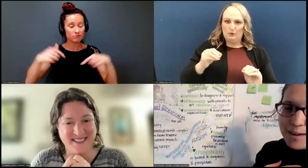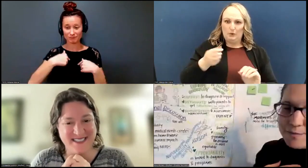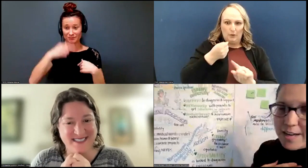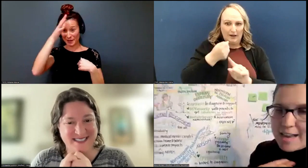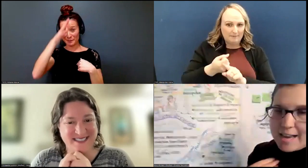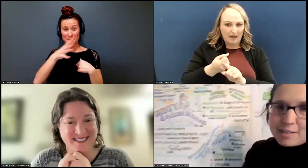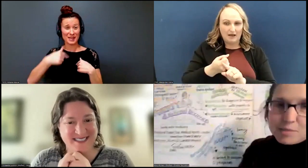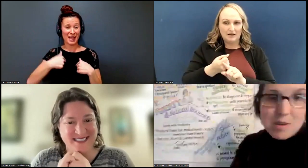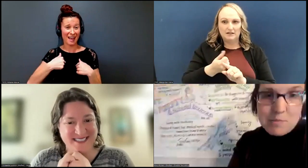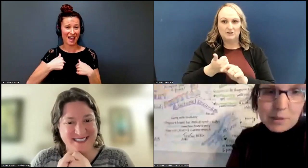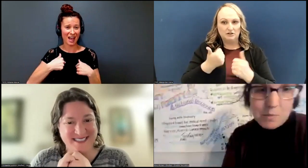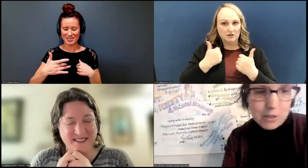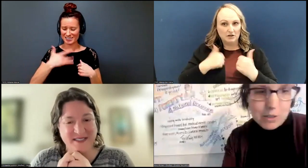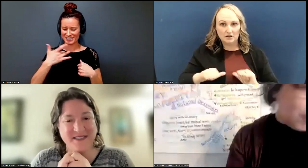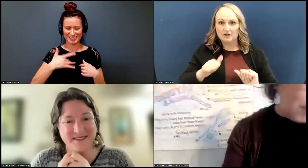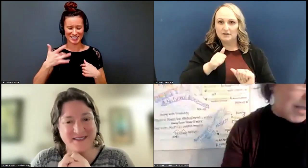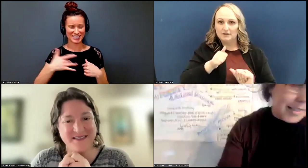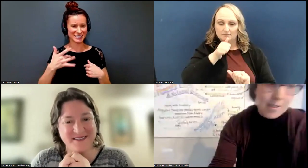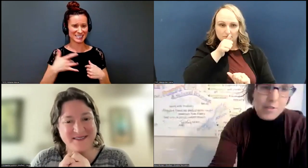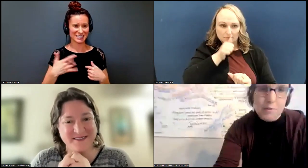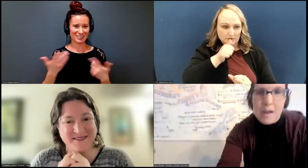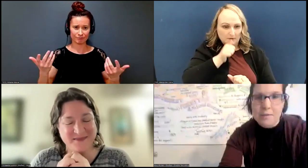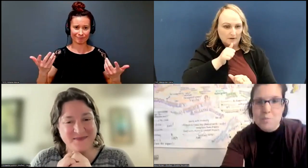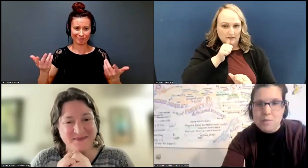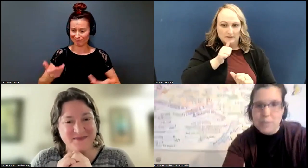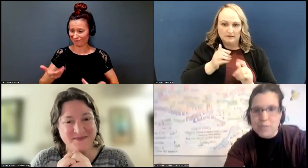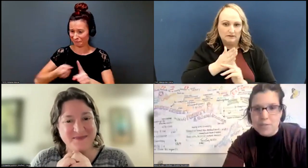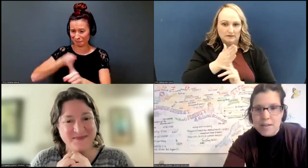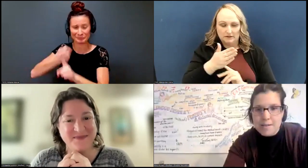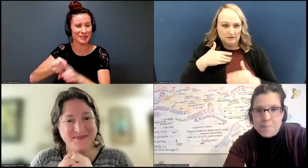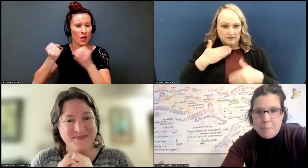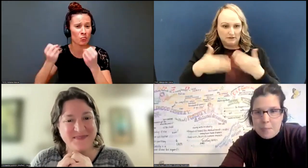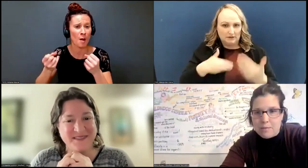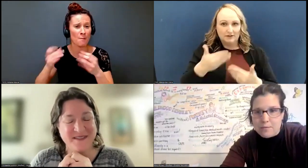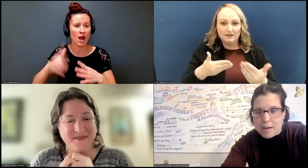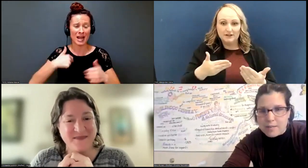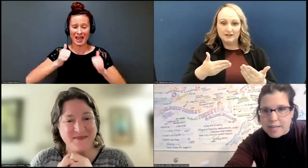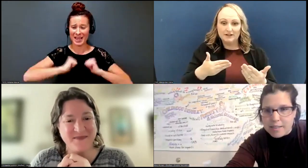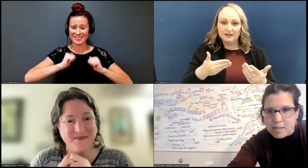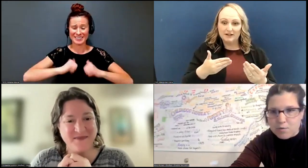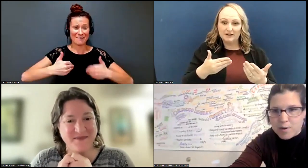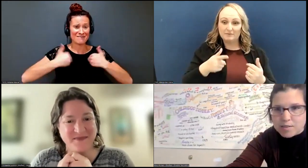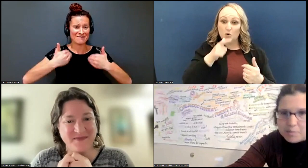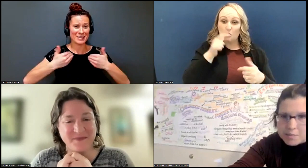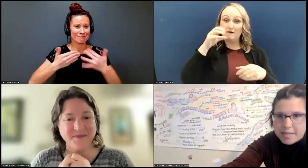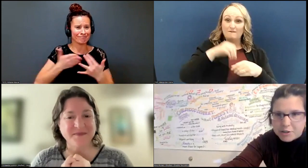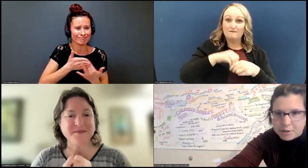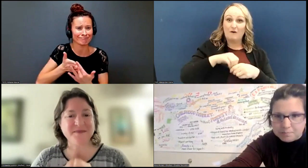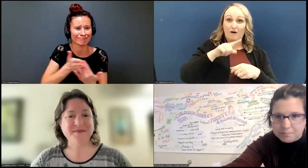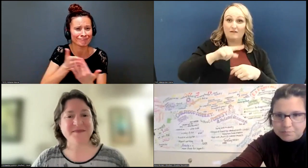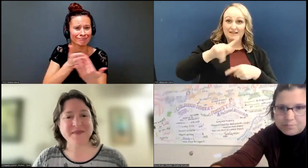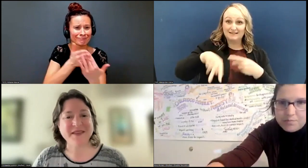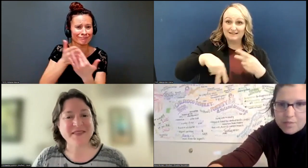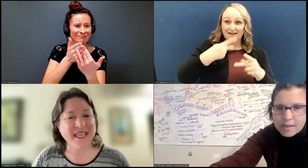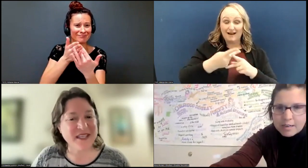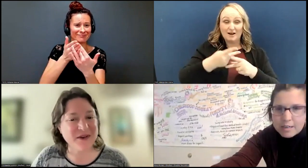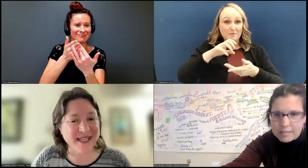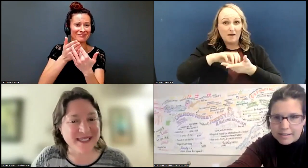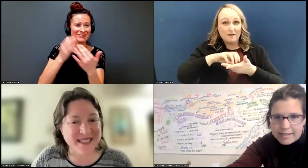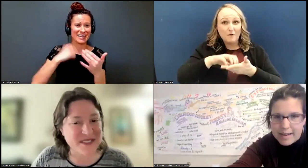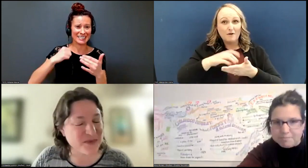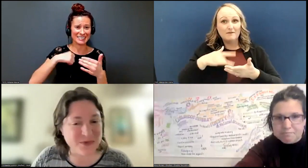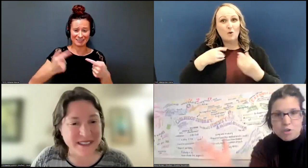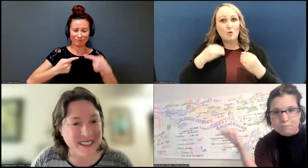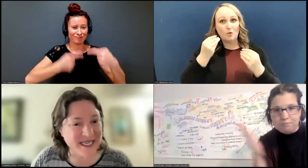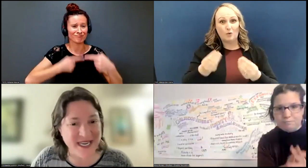to survive, and as people in bigger forums like this who have the privilege of getting some voice and some connection. Thank you,